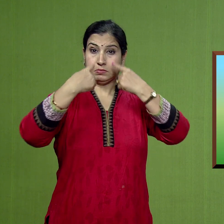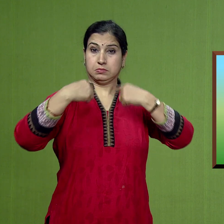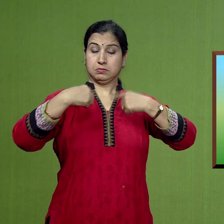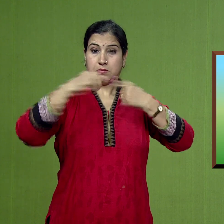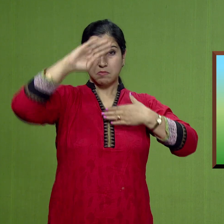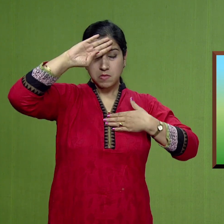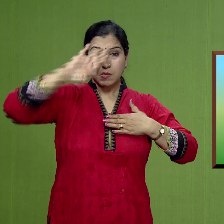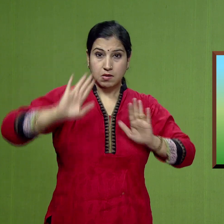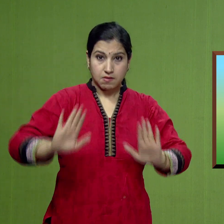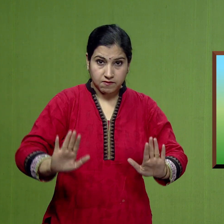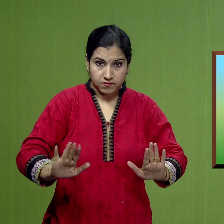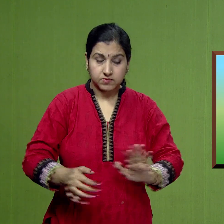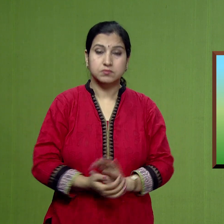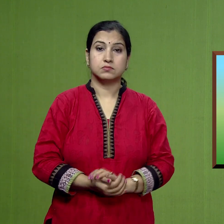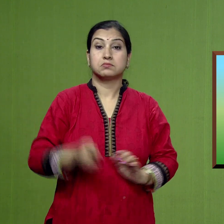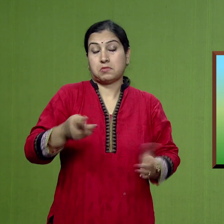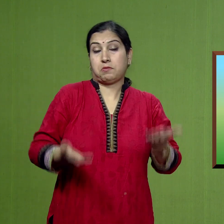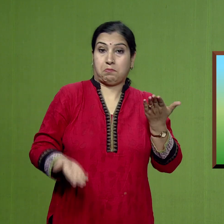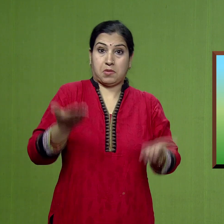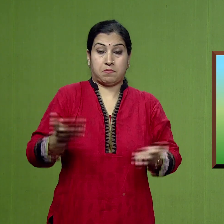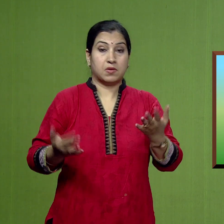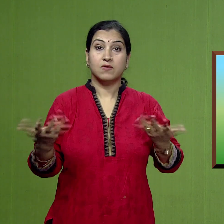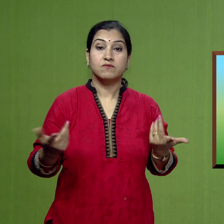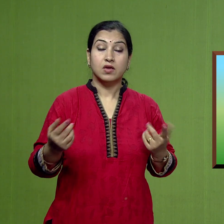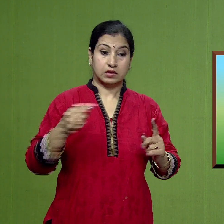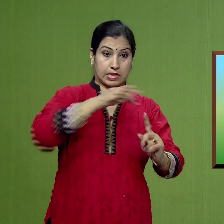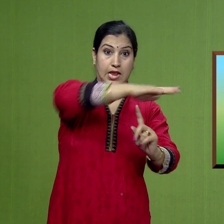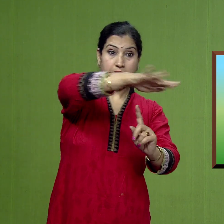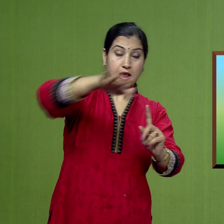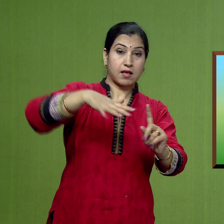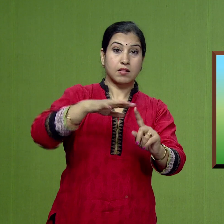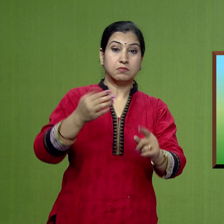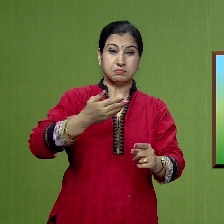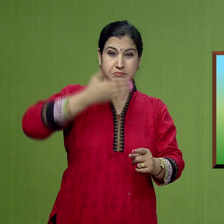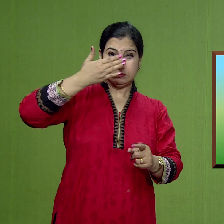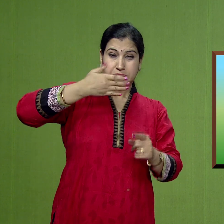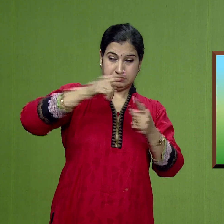problems, it might be due to the presence of smoke and dust in air.